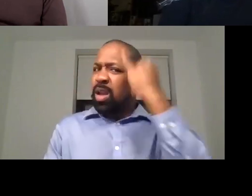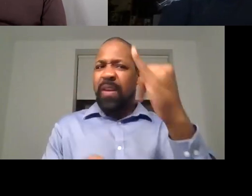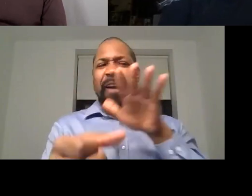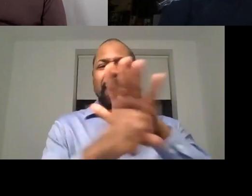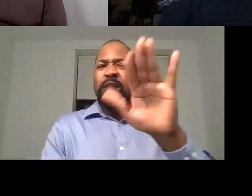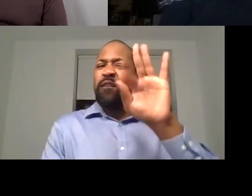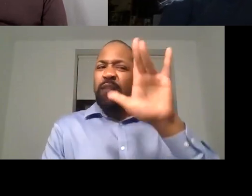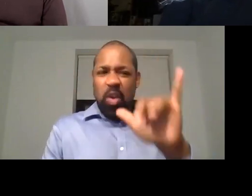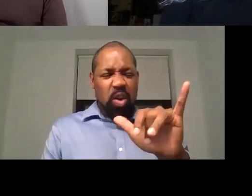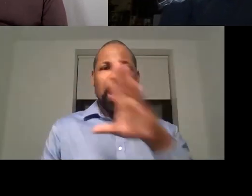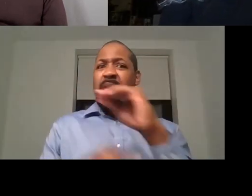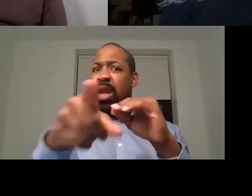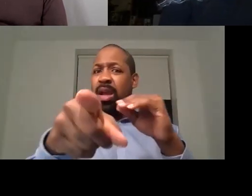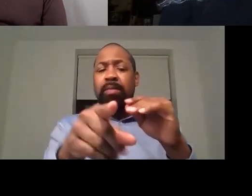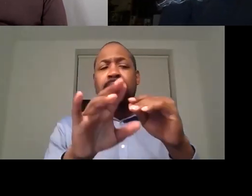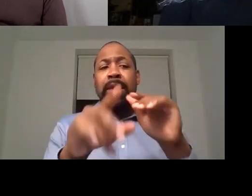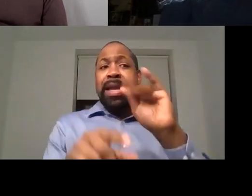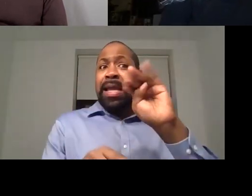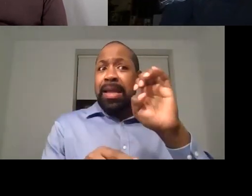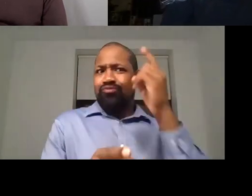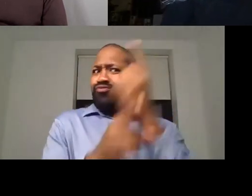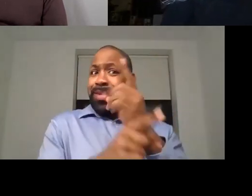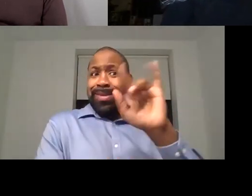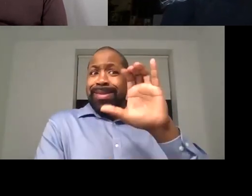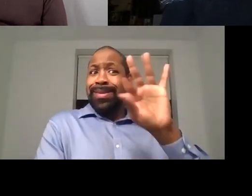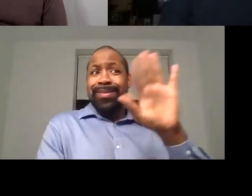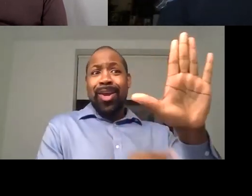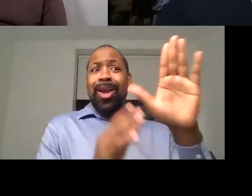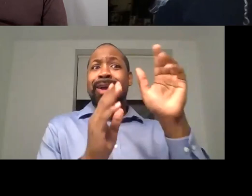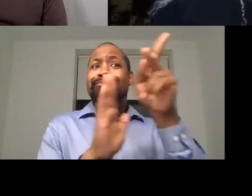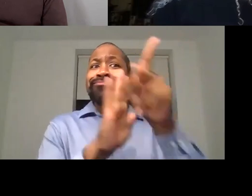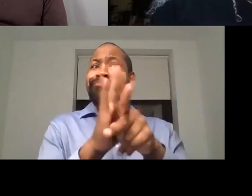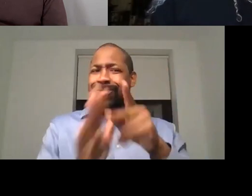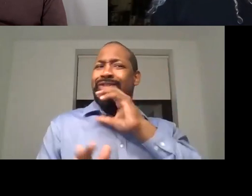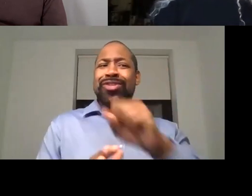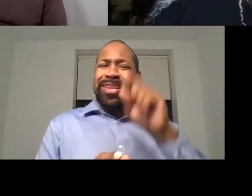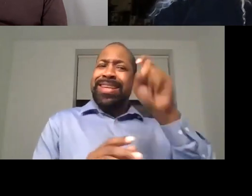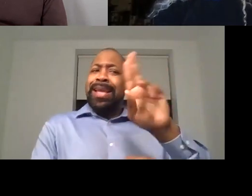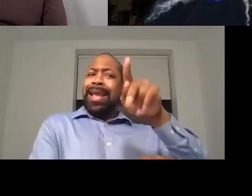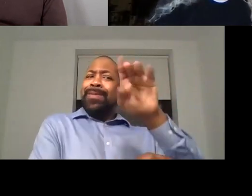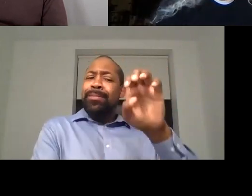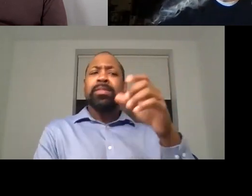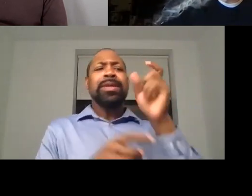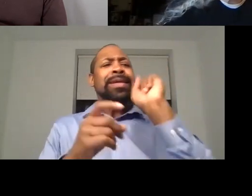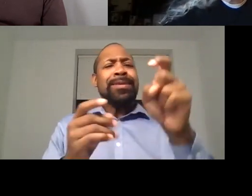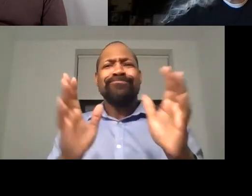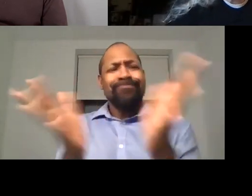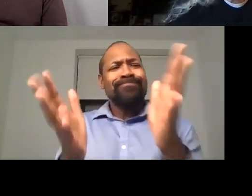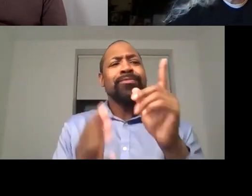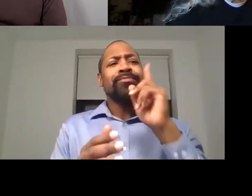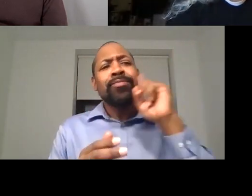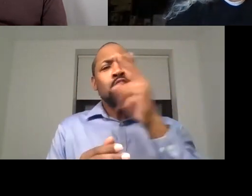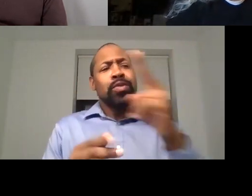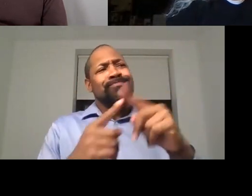out how to use these ideas. And also Amy's point about DCYF and the policies